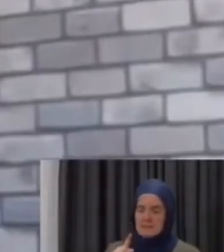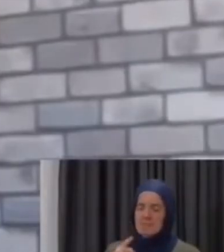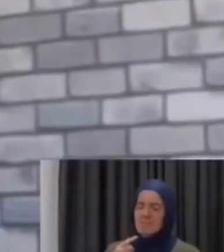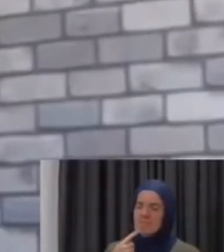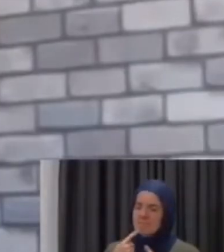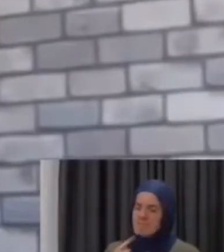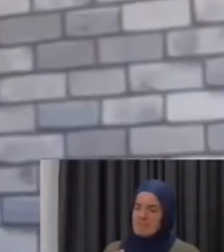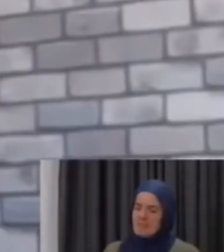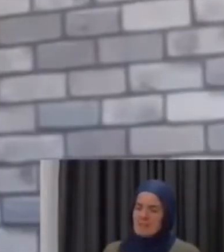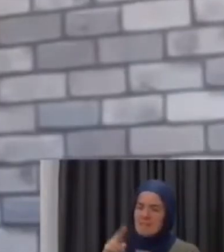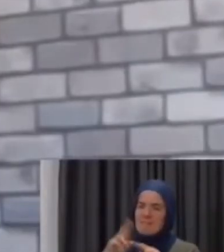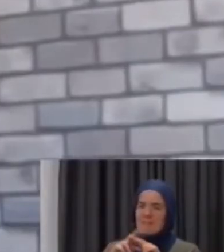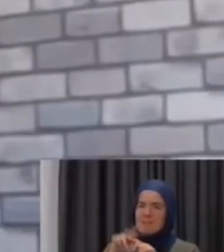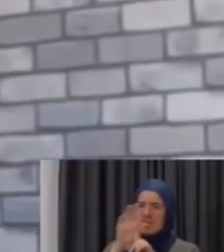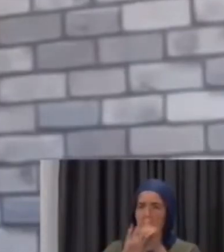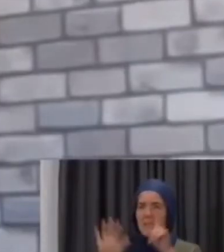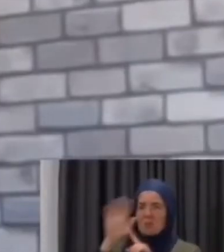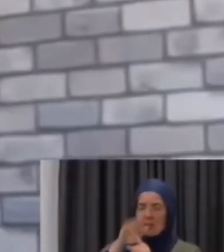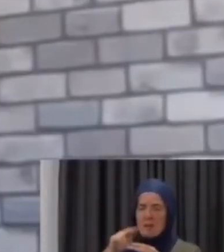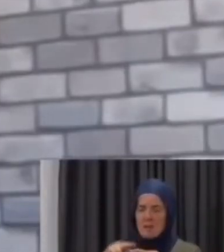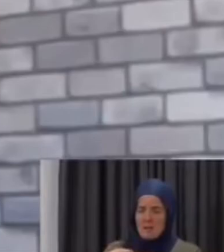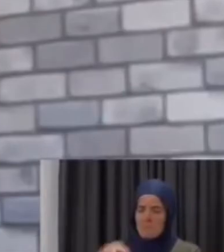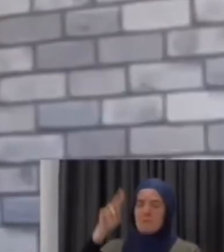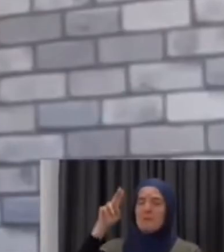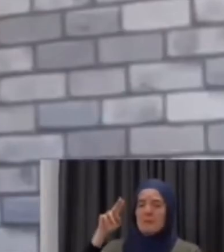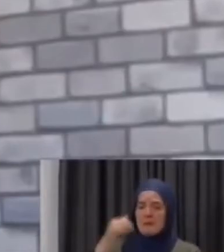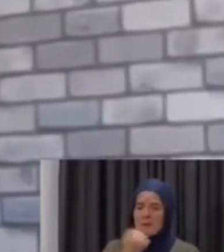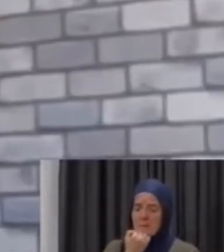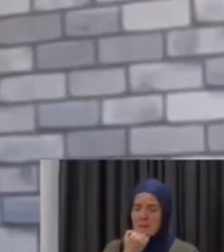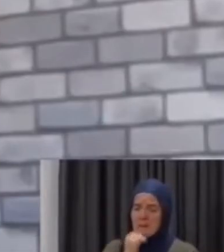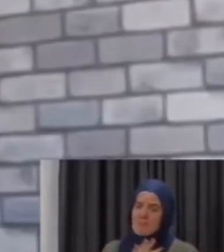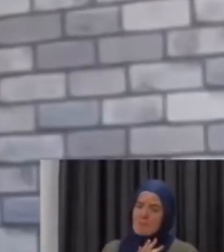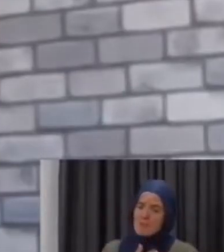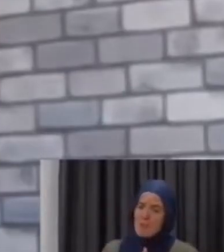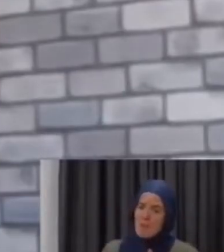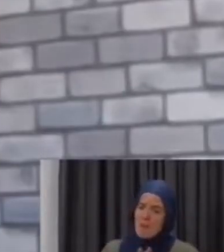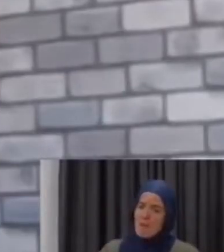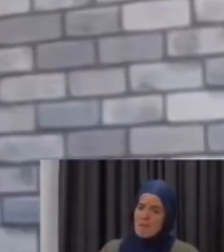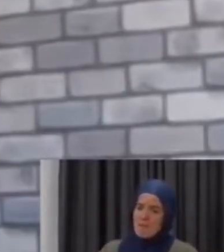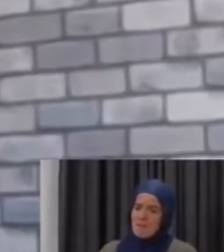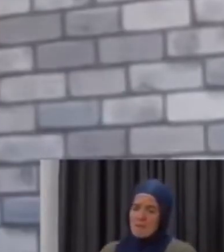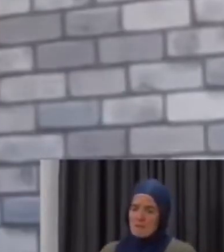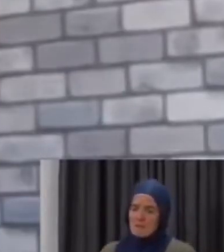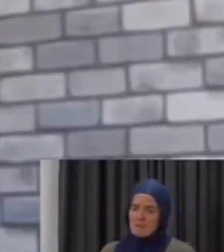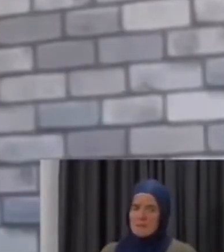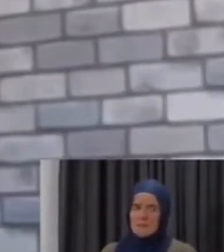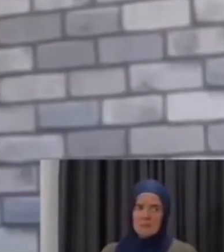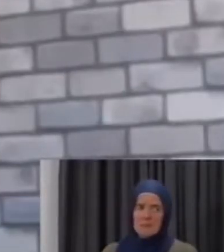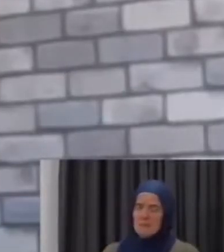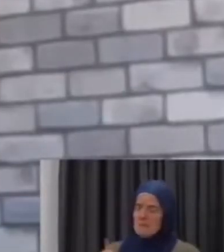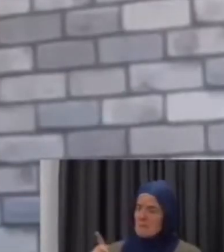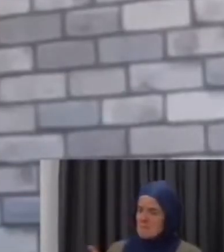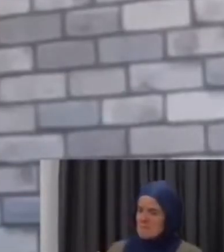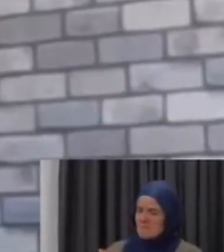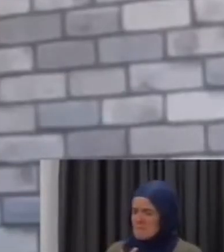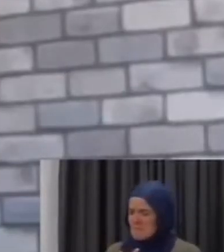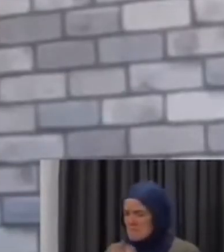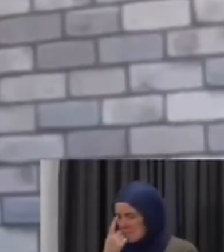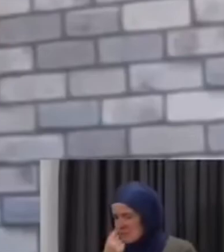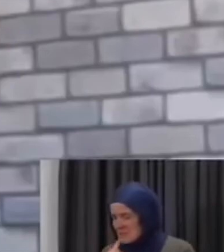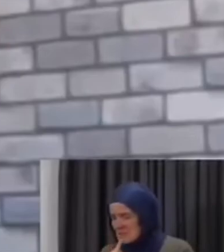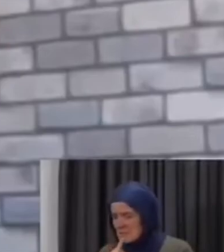were 39 cases identified yesterday. So I don't know whether you're able to shed any light on sort of the reasons behind